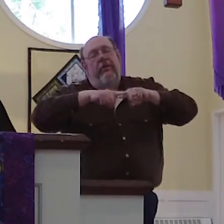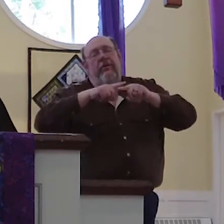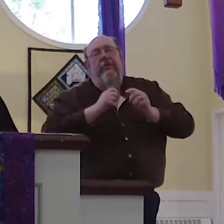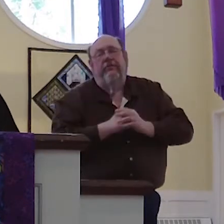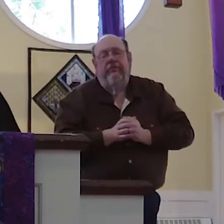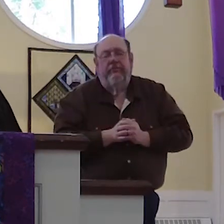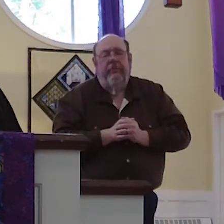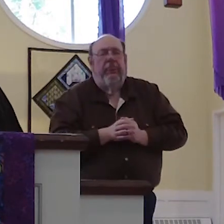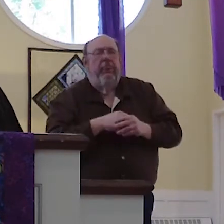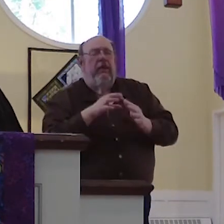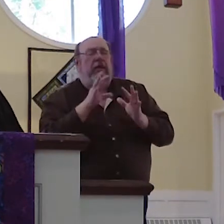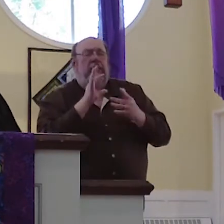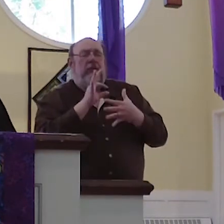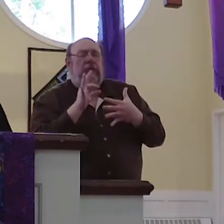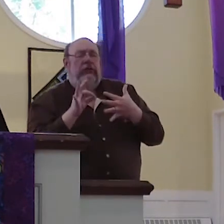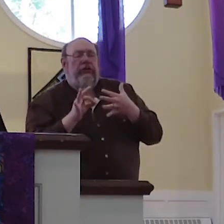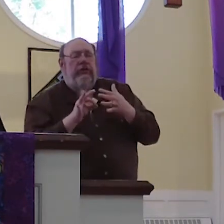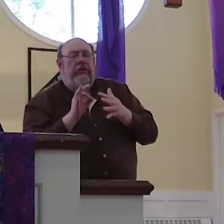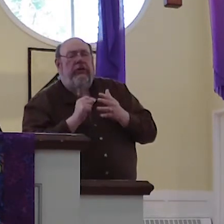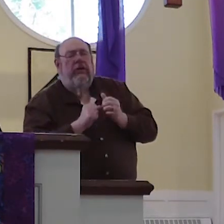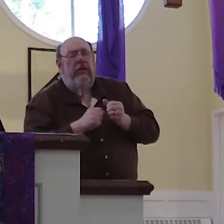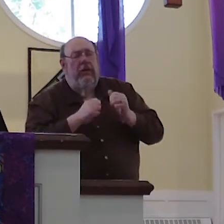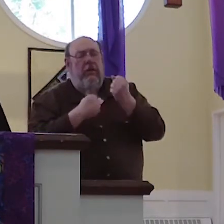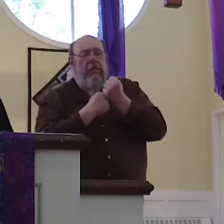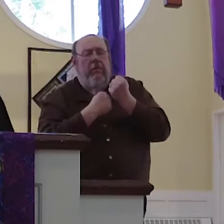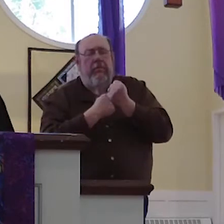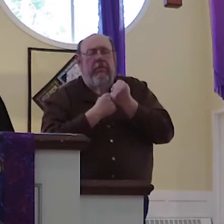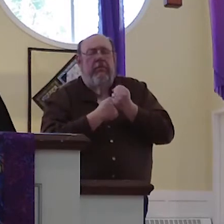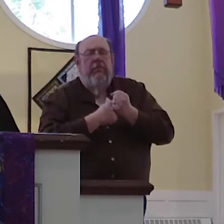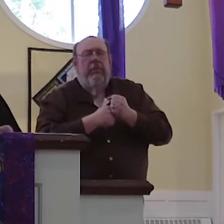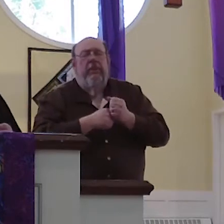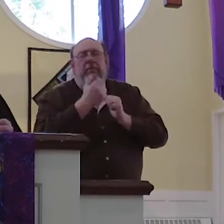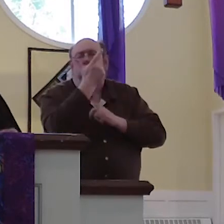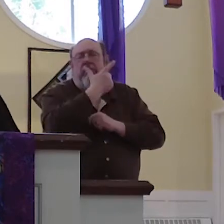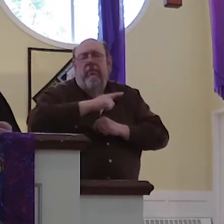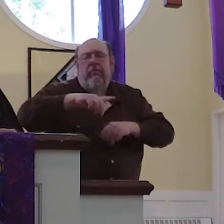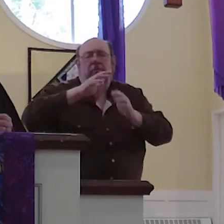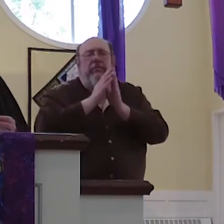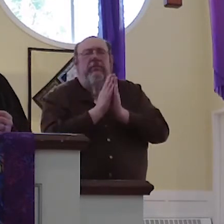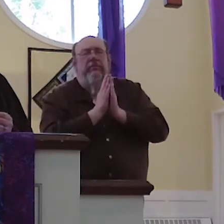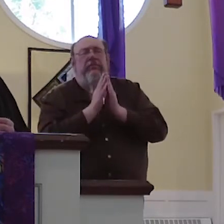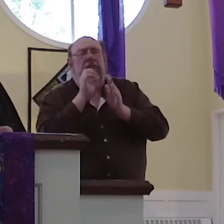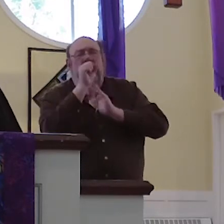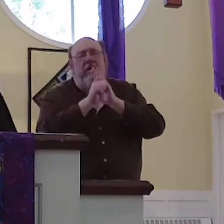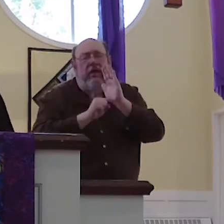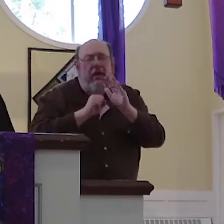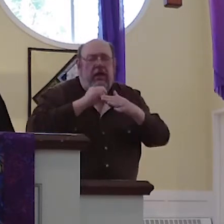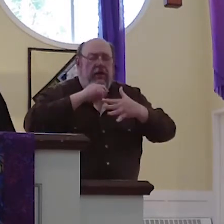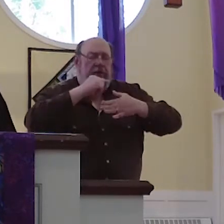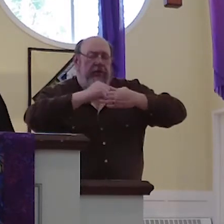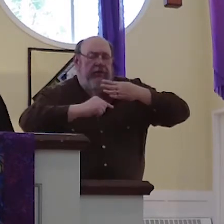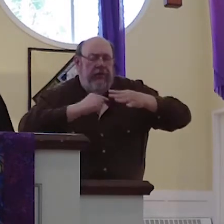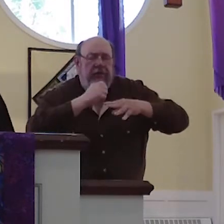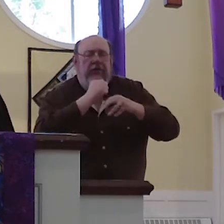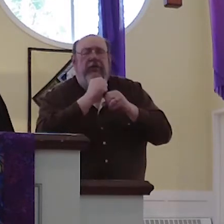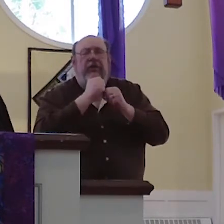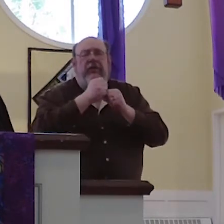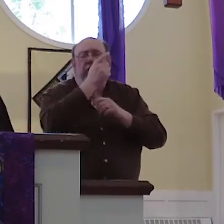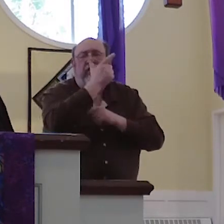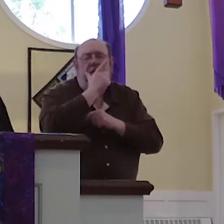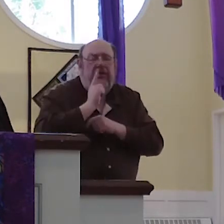And choosing a worship series based on the Lord's Prayer for the season of Lent, I wanted to uplift those qualities of the Lord's